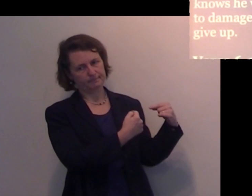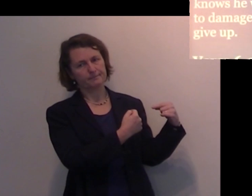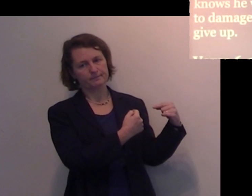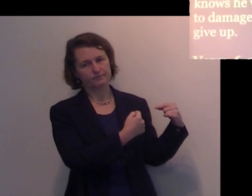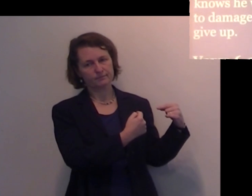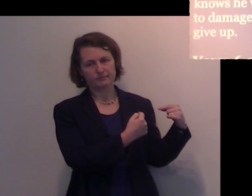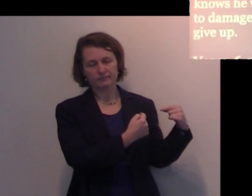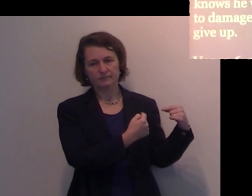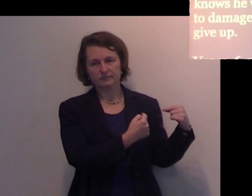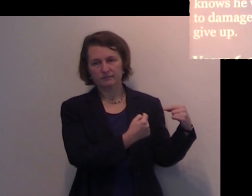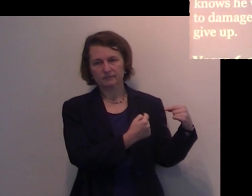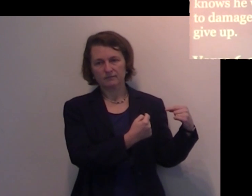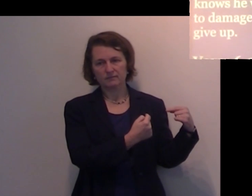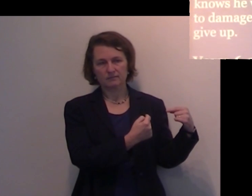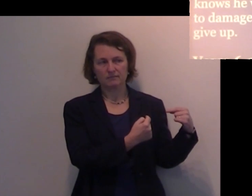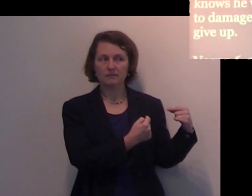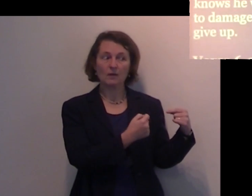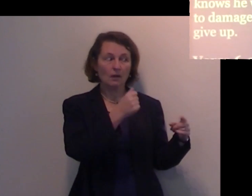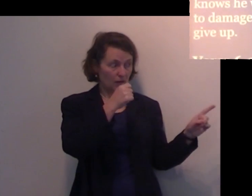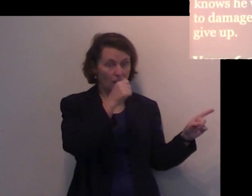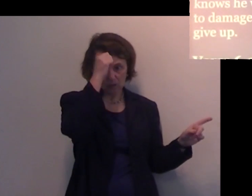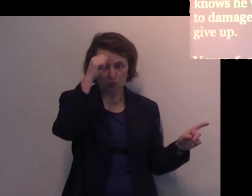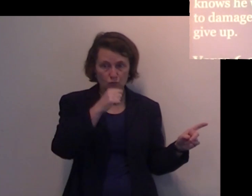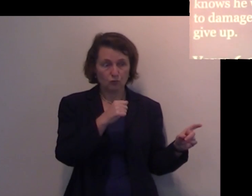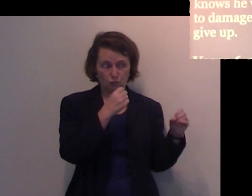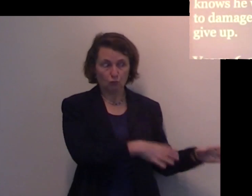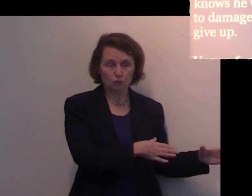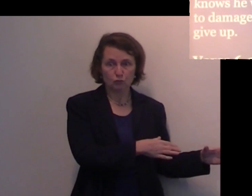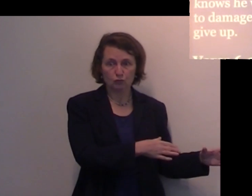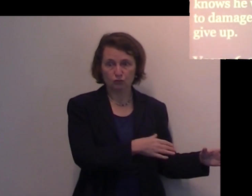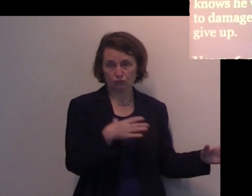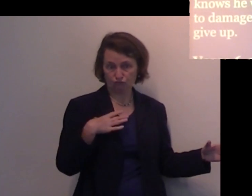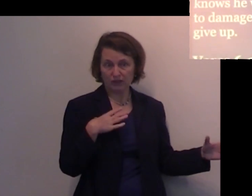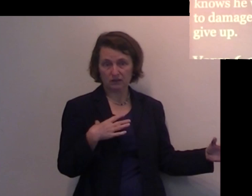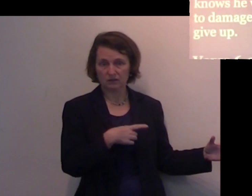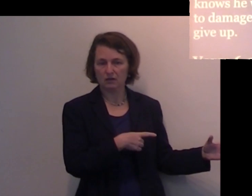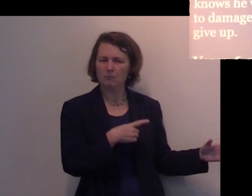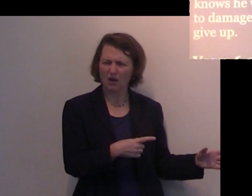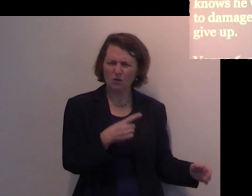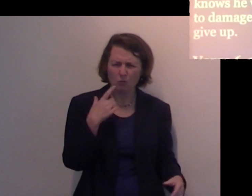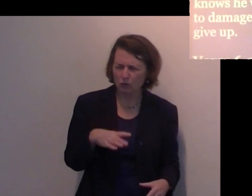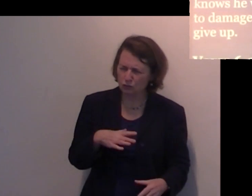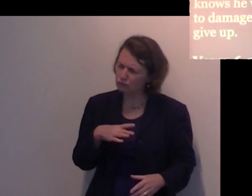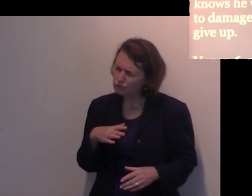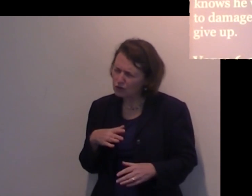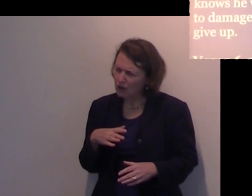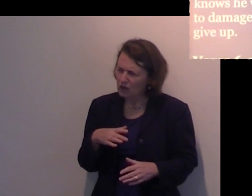The devil knows he will lose, but he wants to try to damage Jesus'